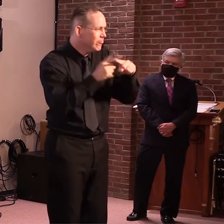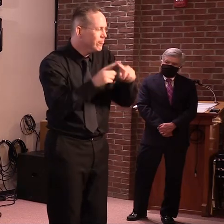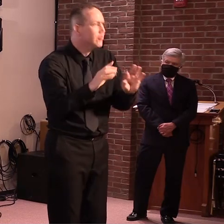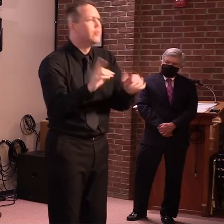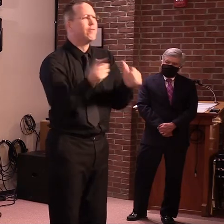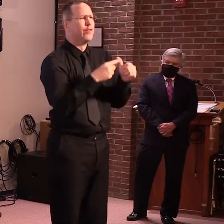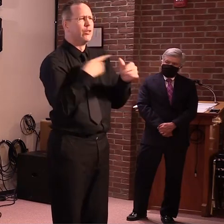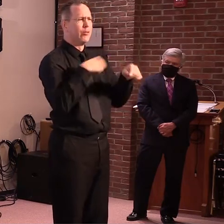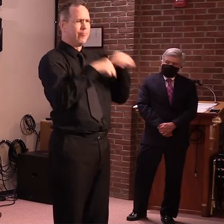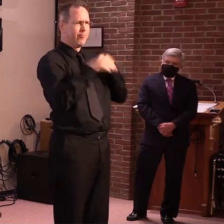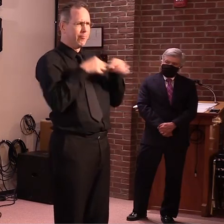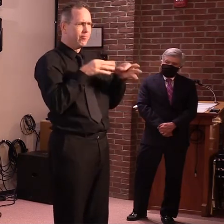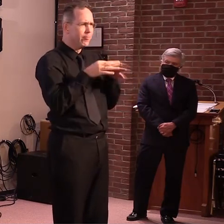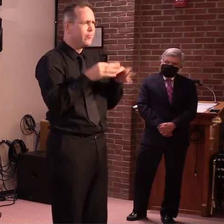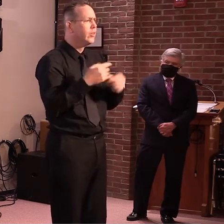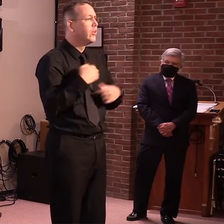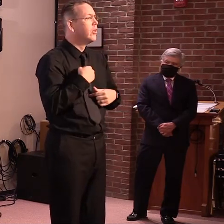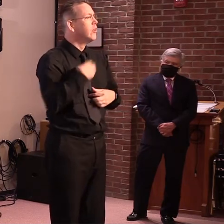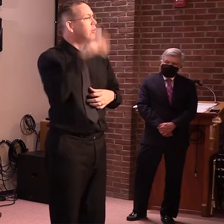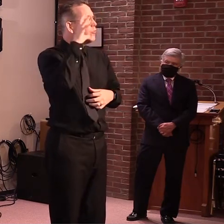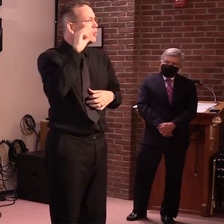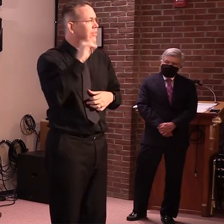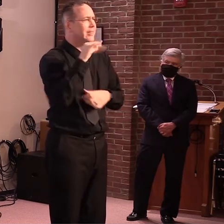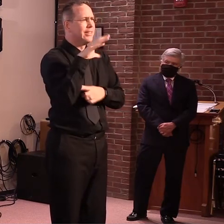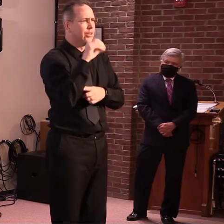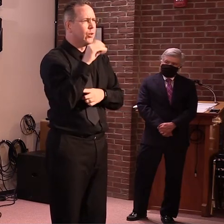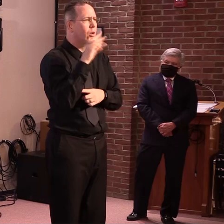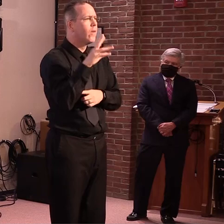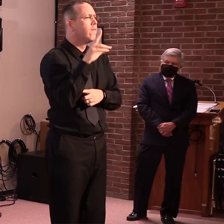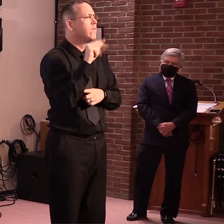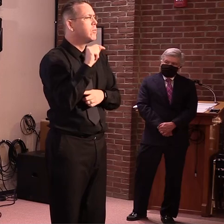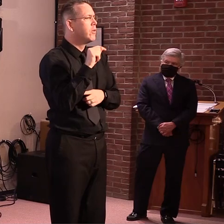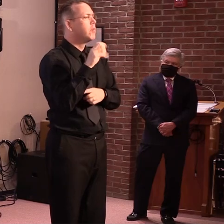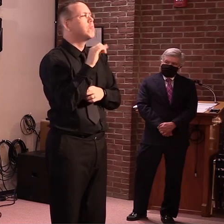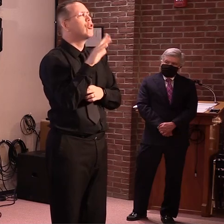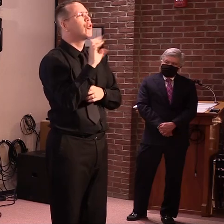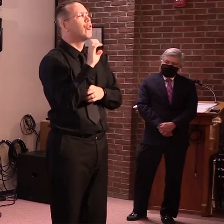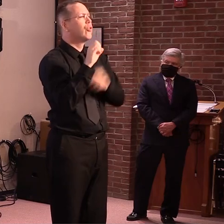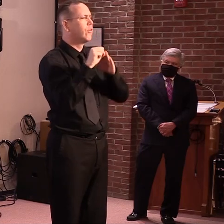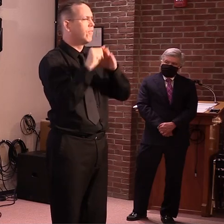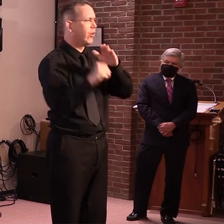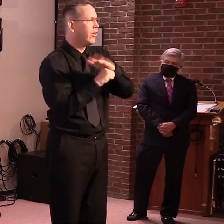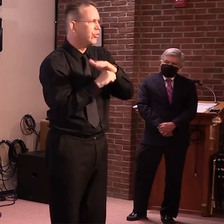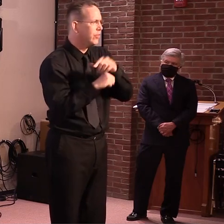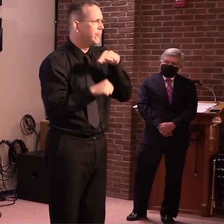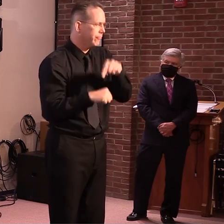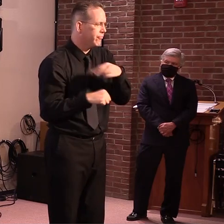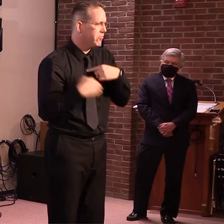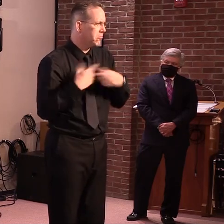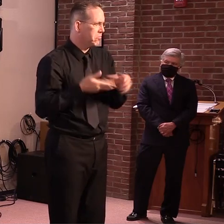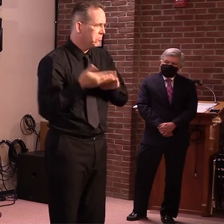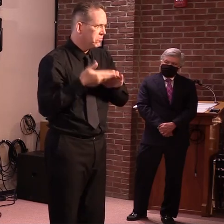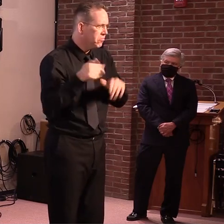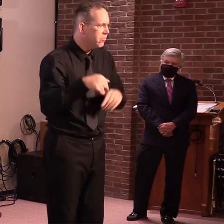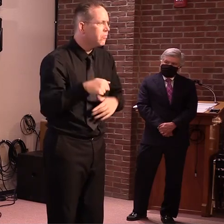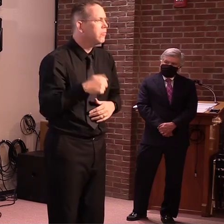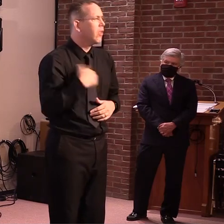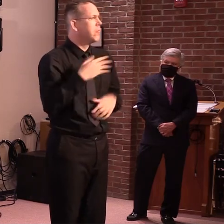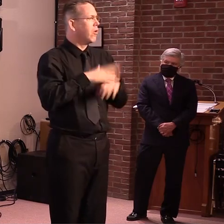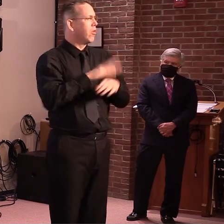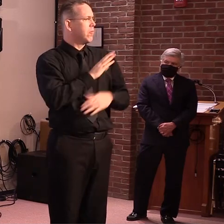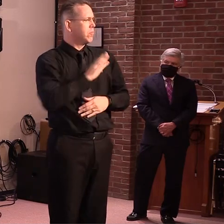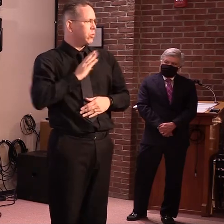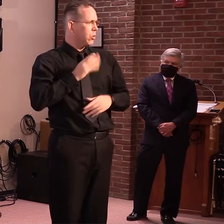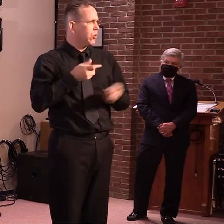of the Vermont Community Foundation, I have the privilege of serving on the board of the J. Warren and Lois McClure Foundation. And this is a